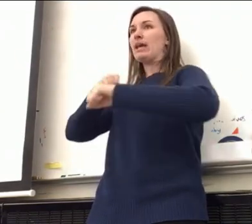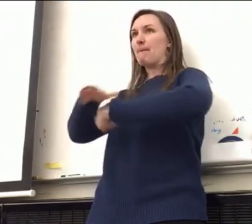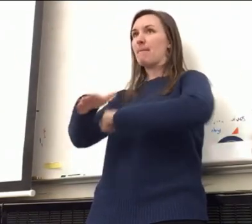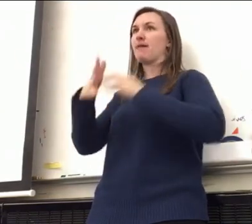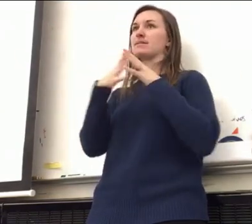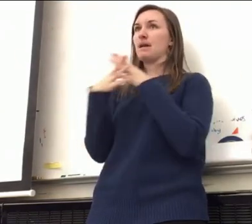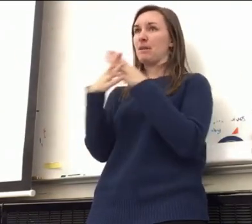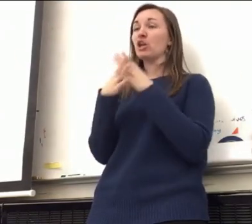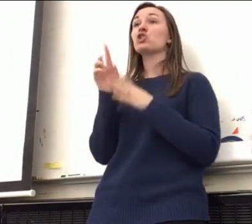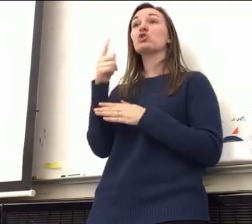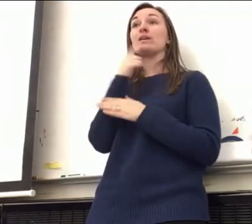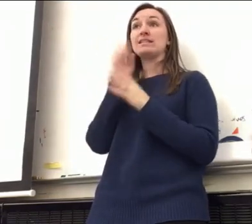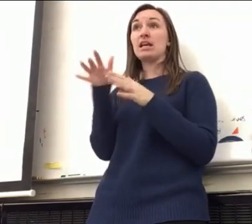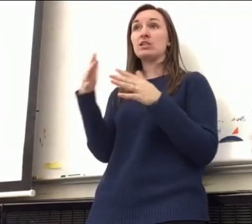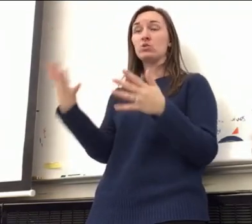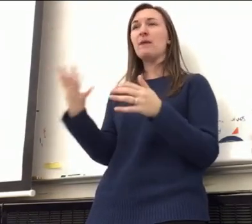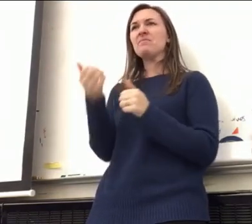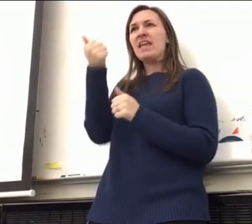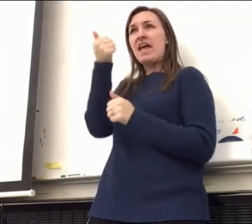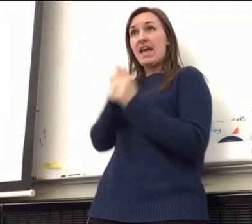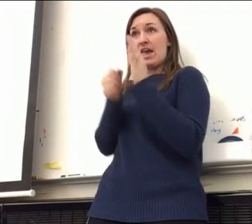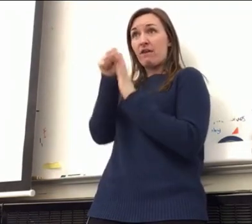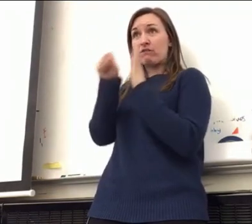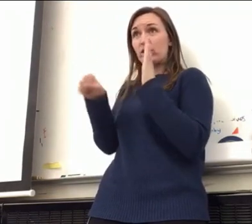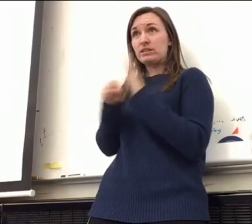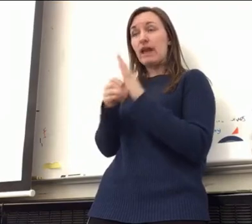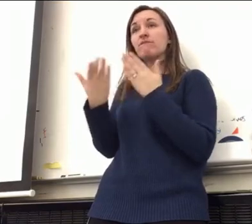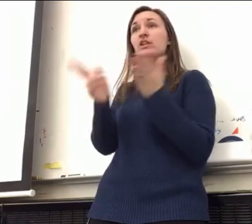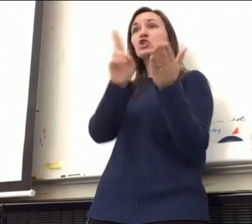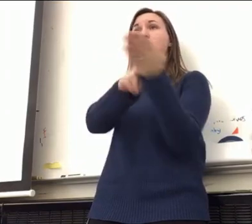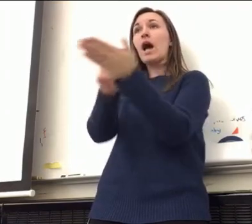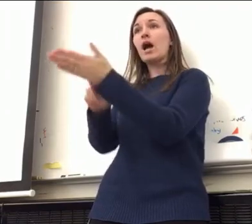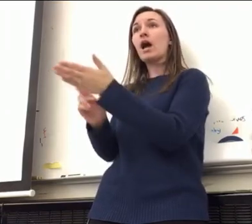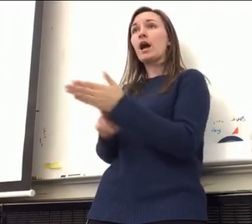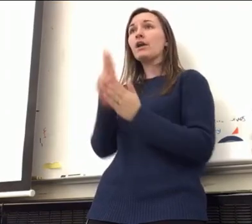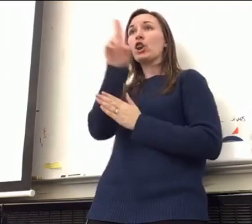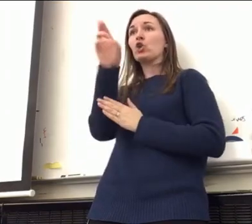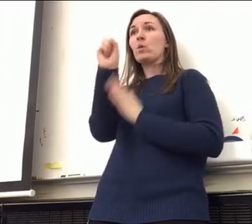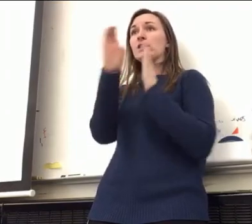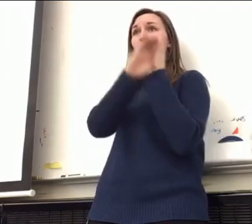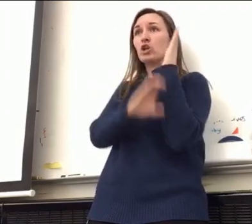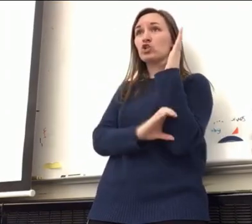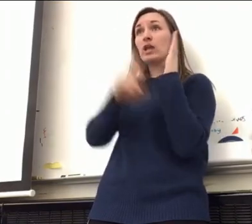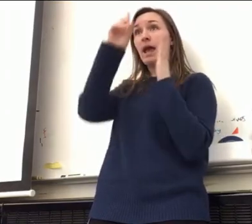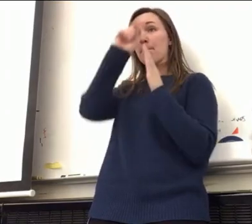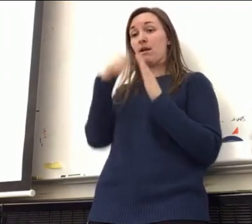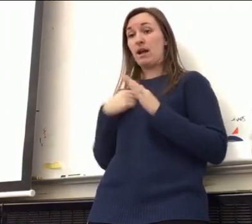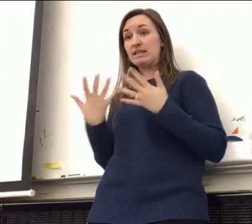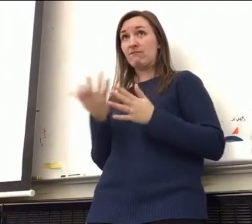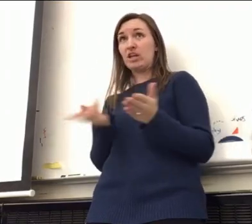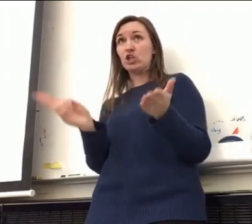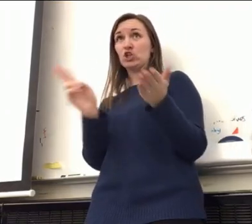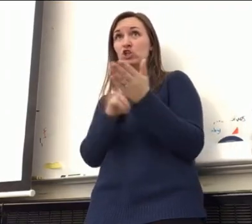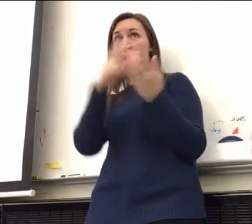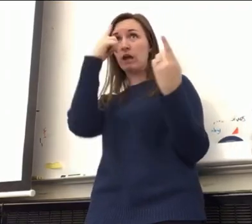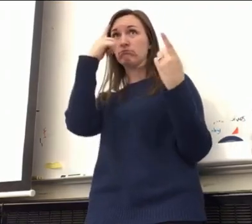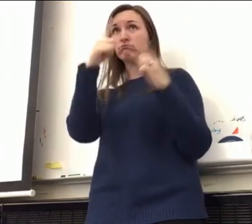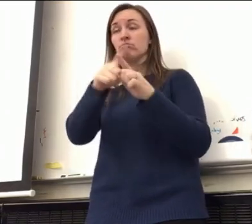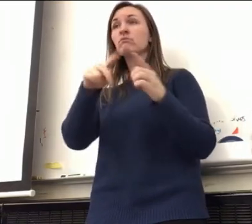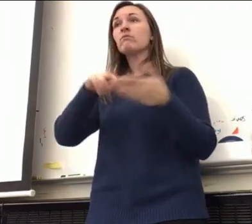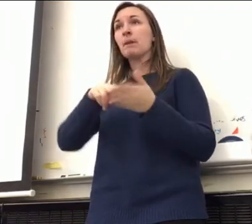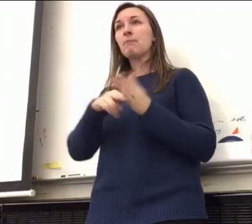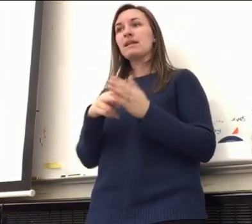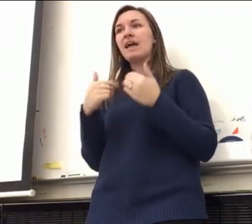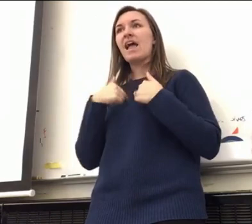Here's basically what he says. Every state signed the U.S. Constitution. Because they signed the U.S. Constitution, you therefore have